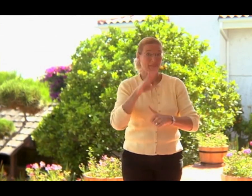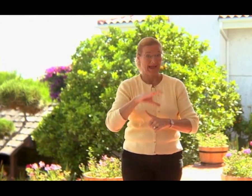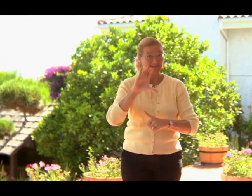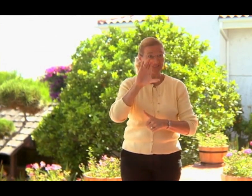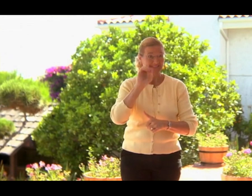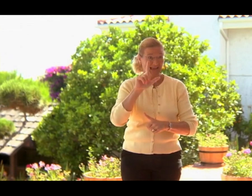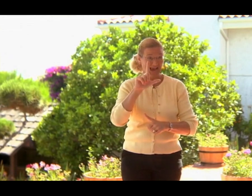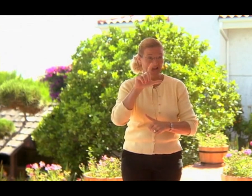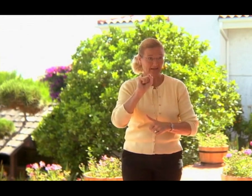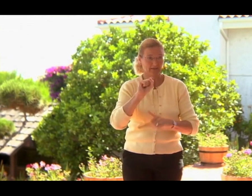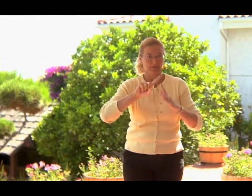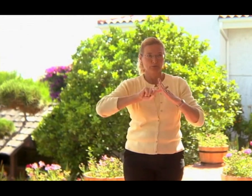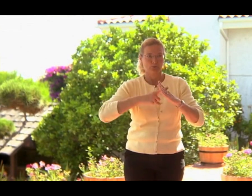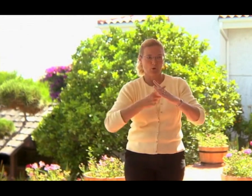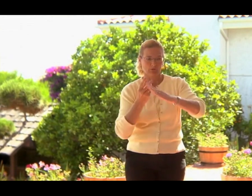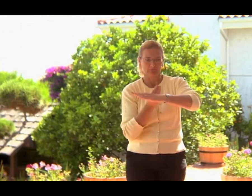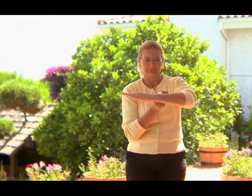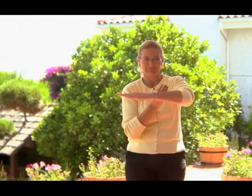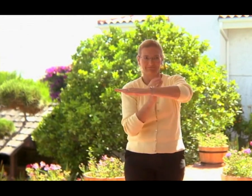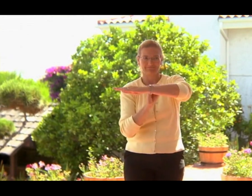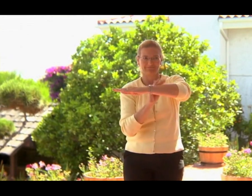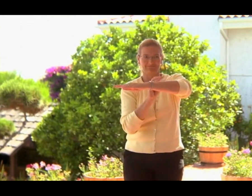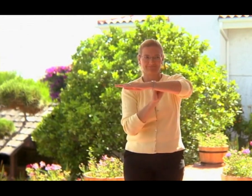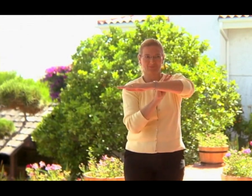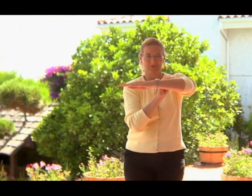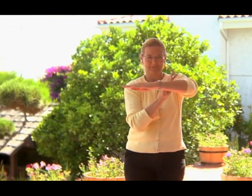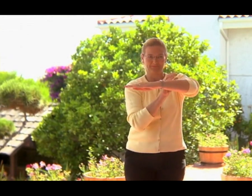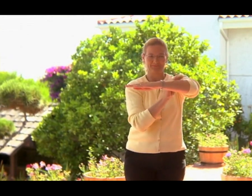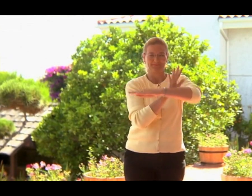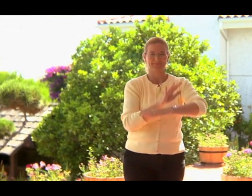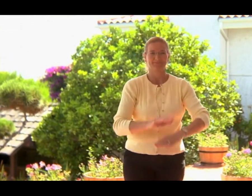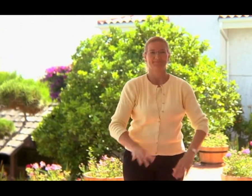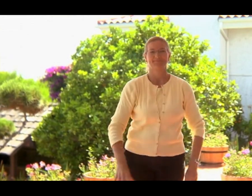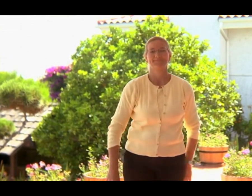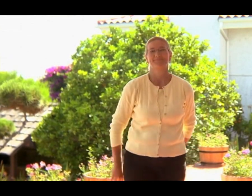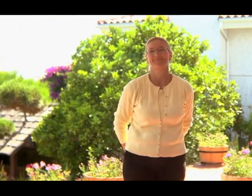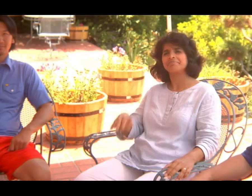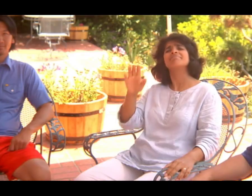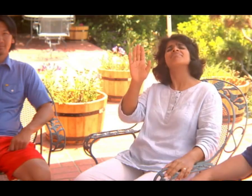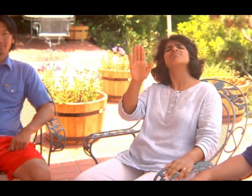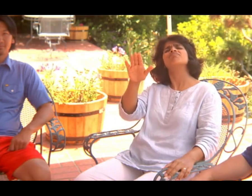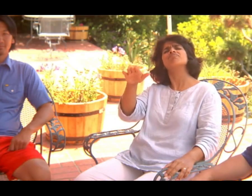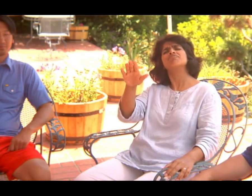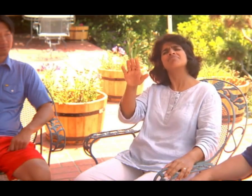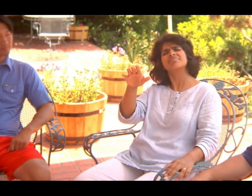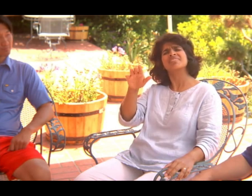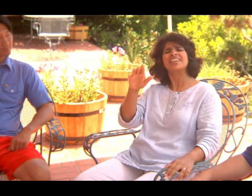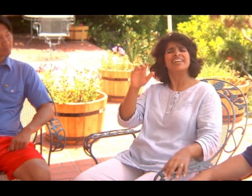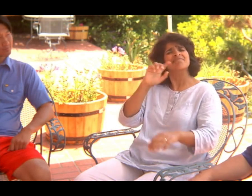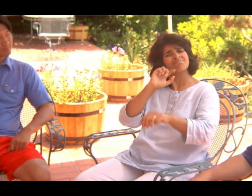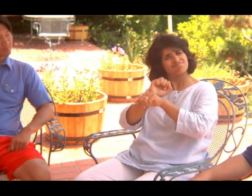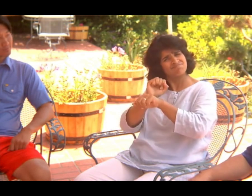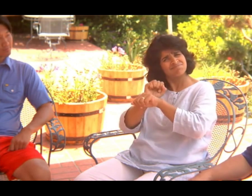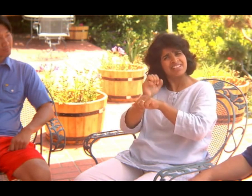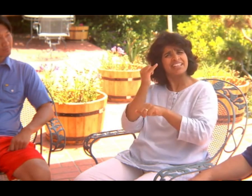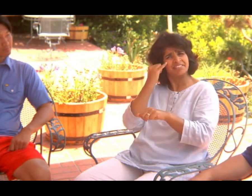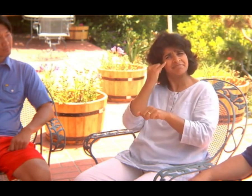So with skin cancer, the bad cells first start to grow in the skin. So what actually happens when someone gets skin